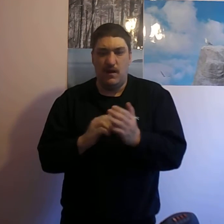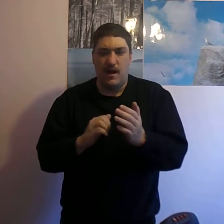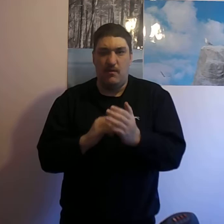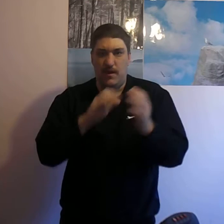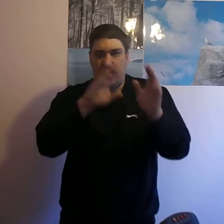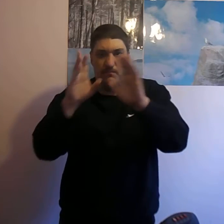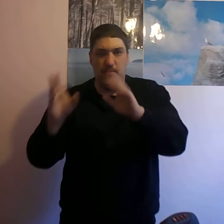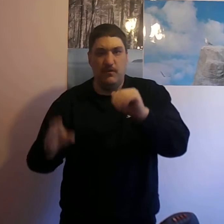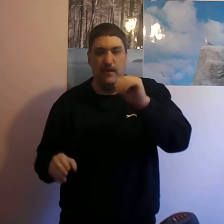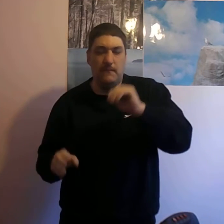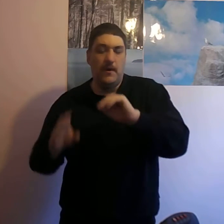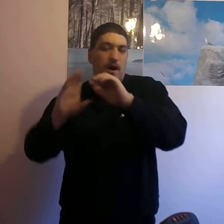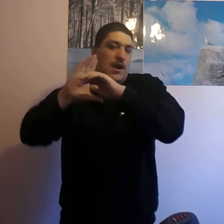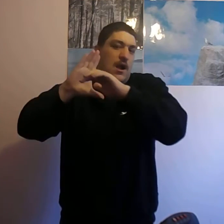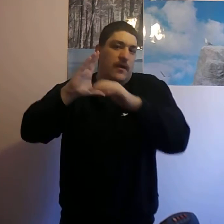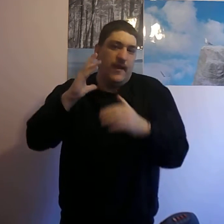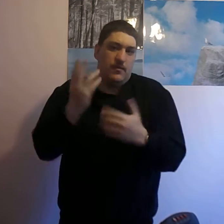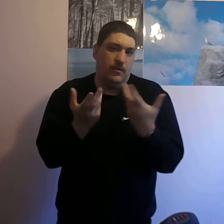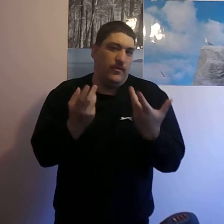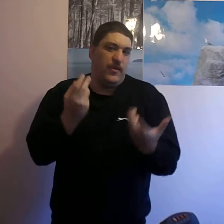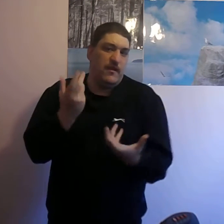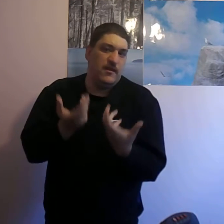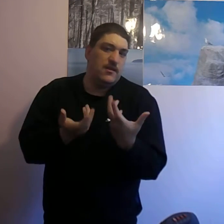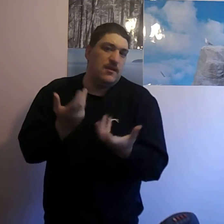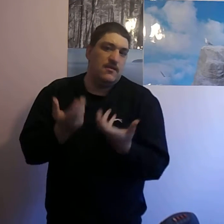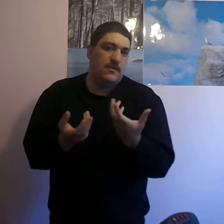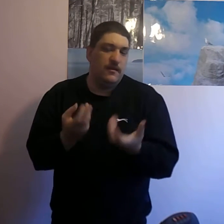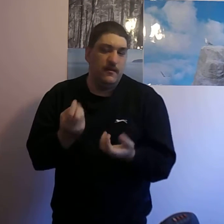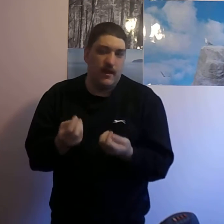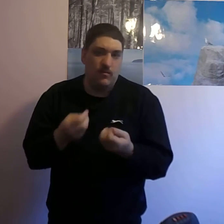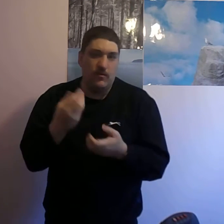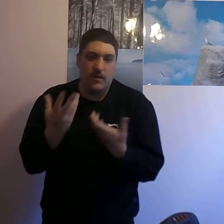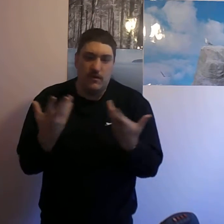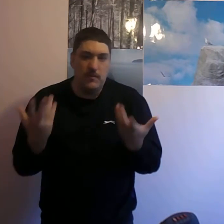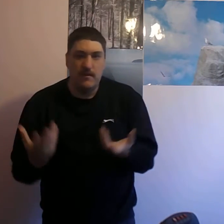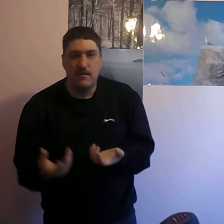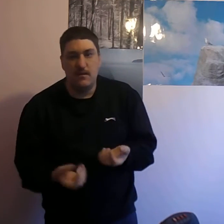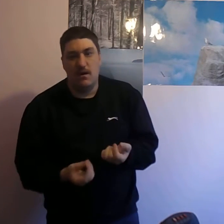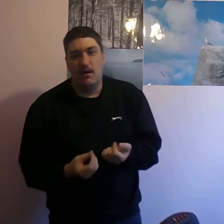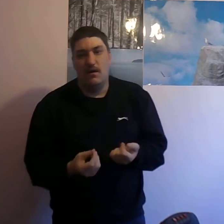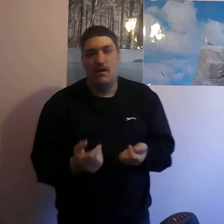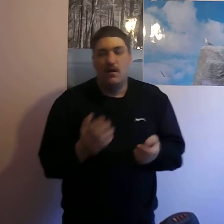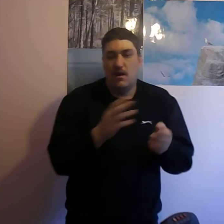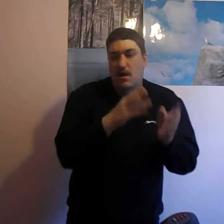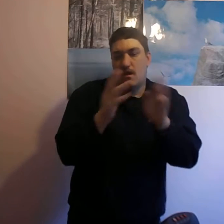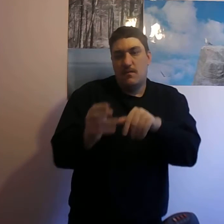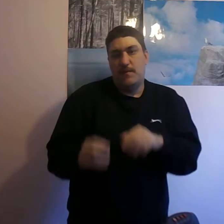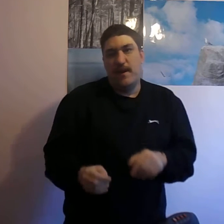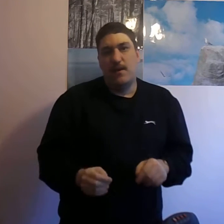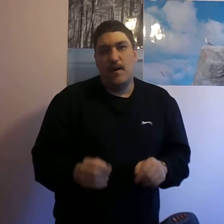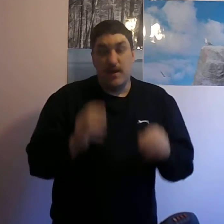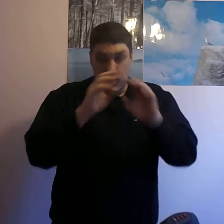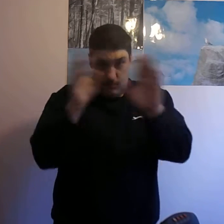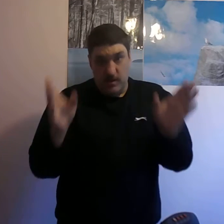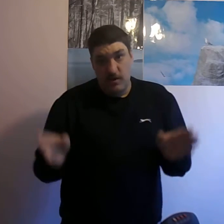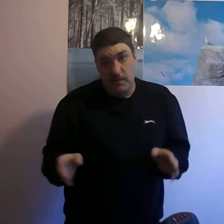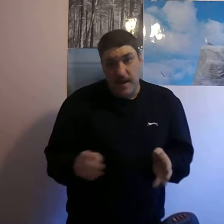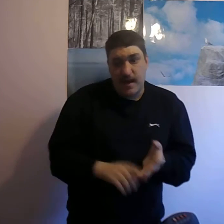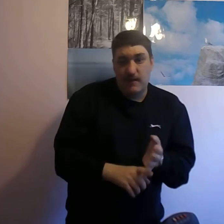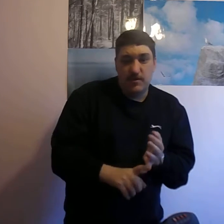how they can prove it. But that's what the theories is. That's what the conspiracies are. But anyway, you meet Cave Johnson.